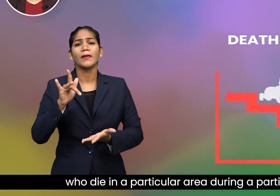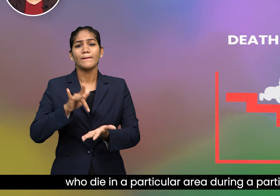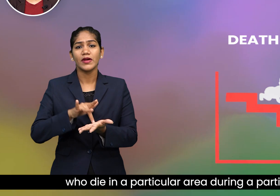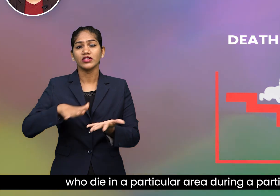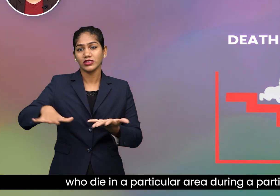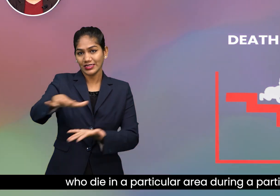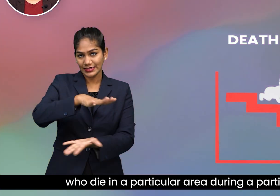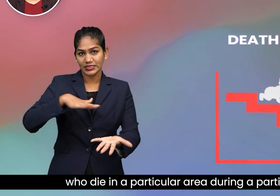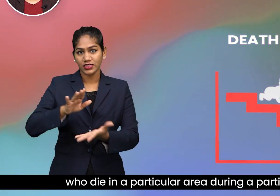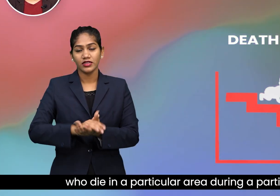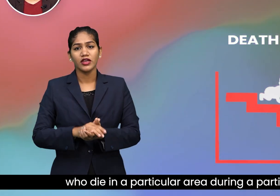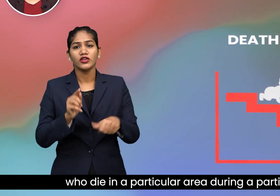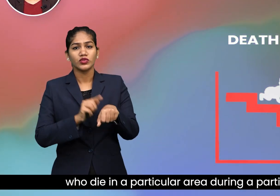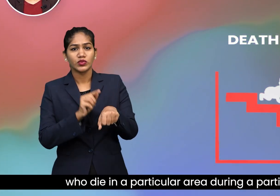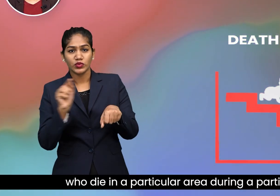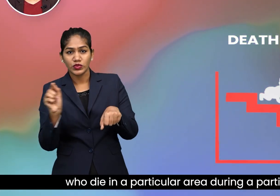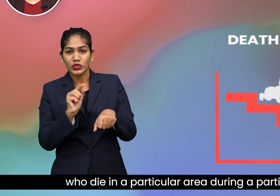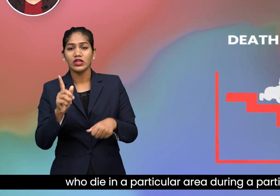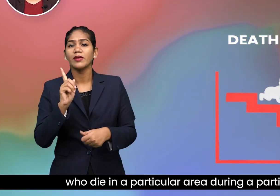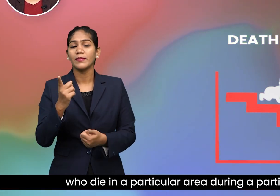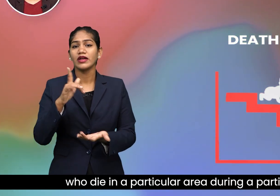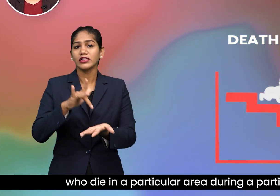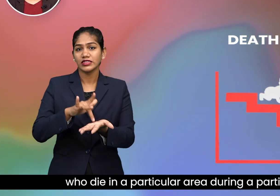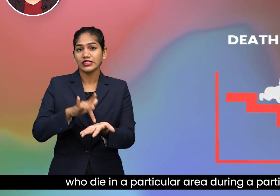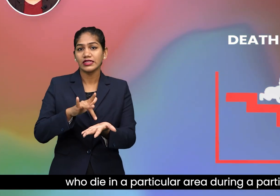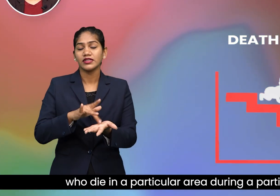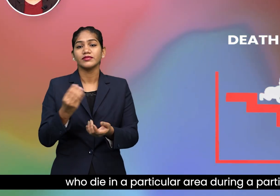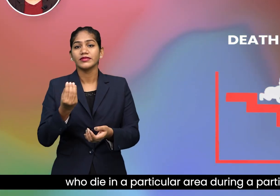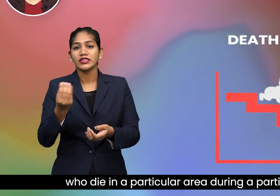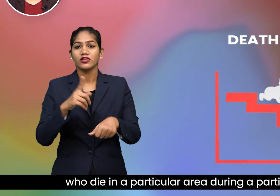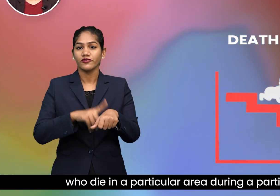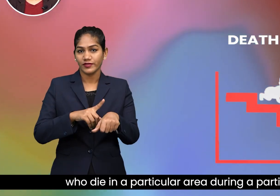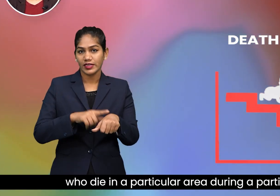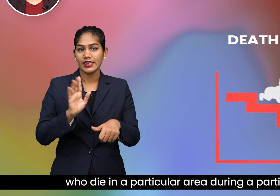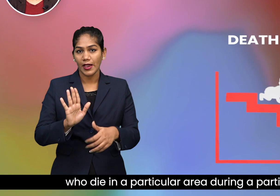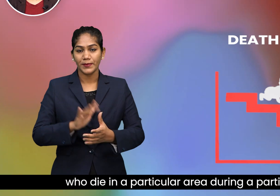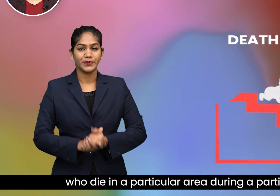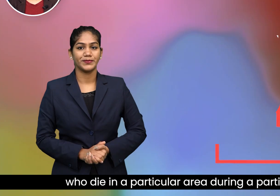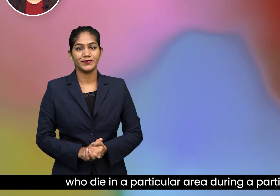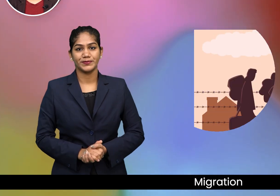area during a particular period of time.